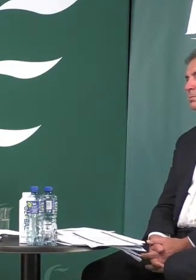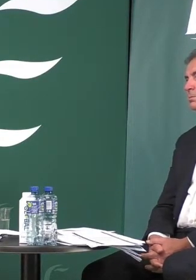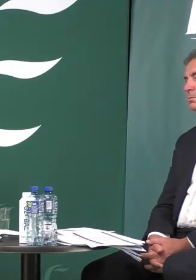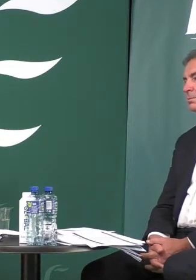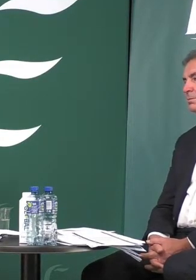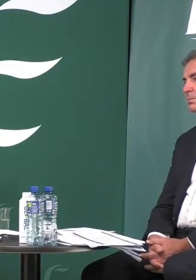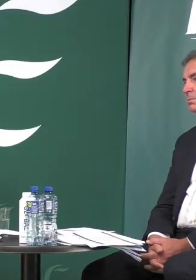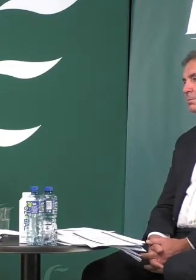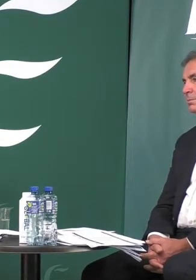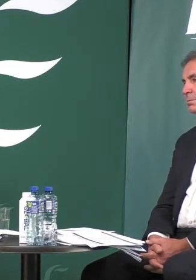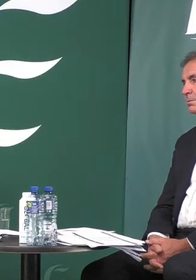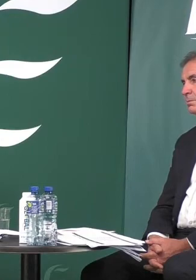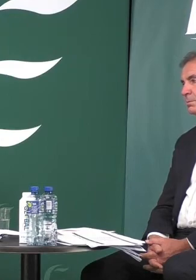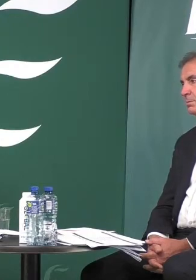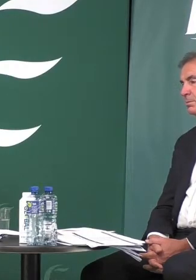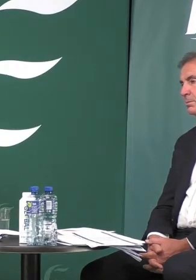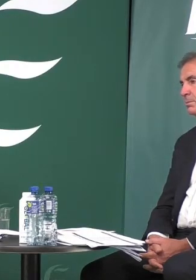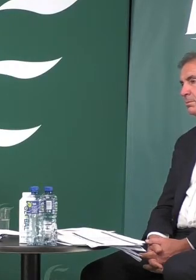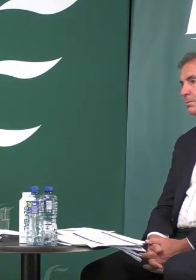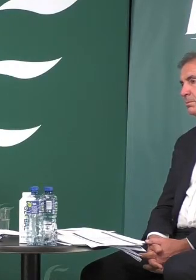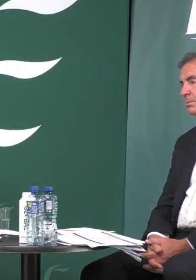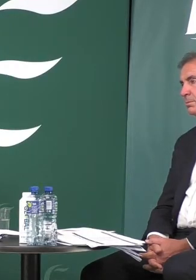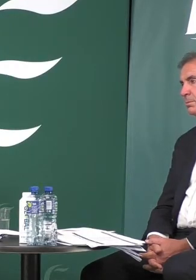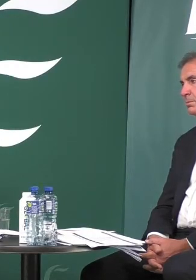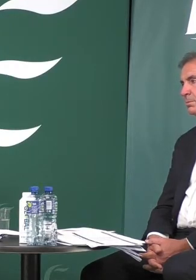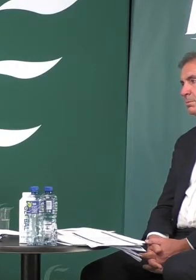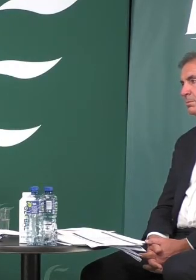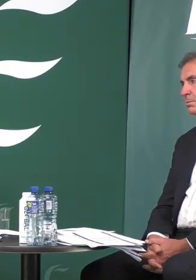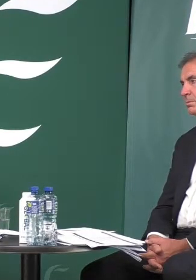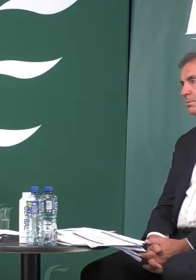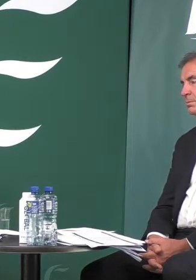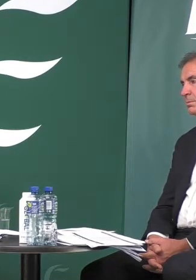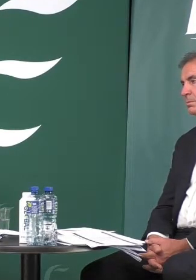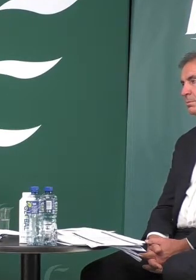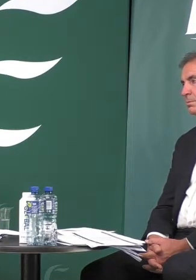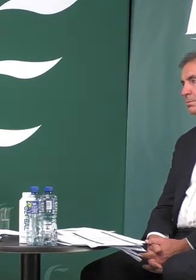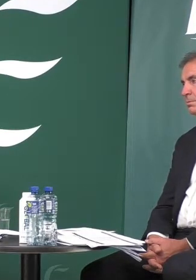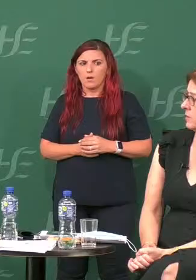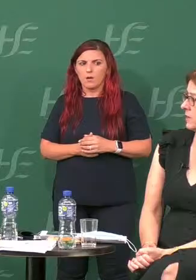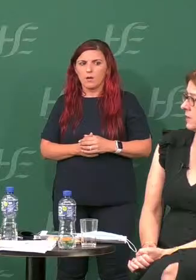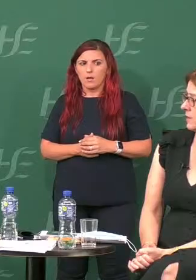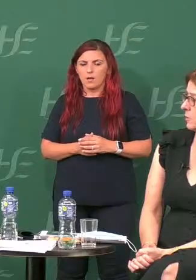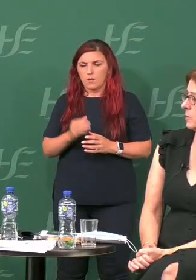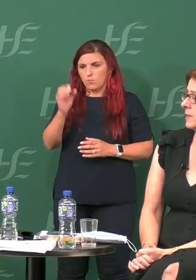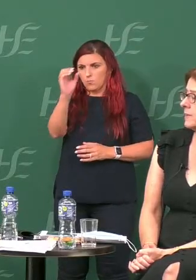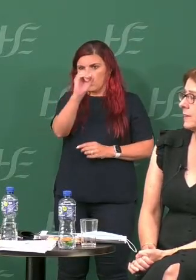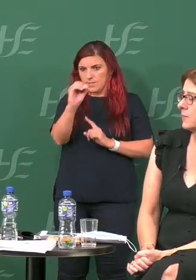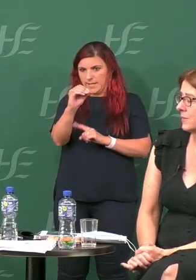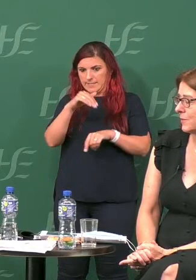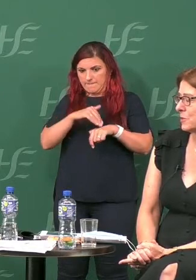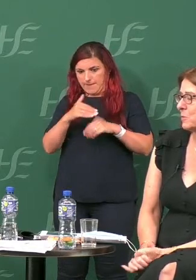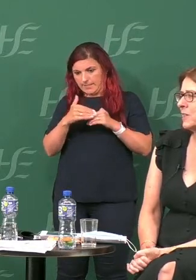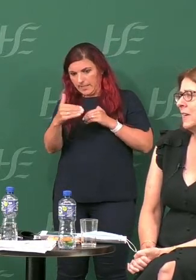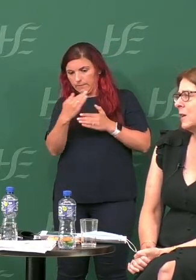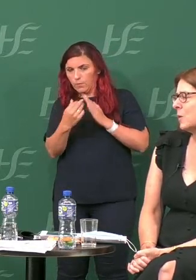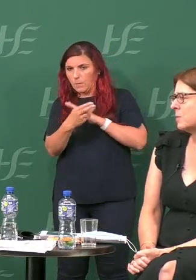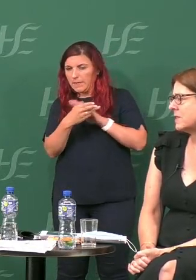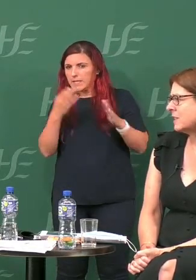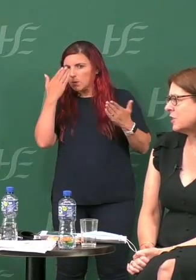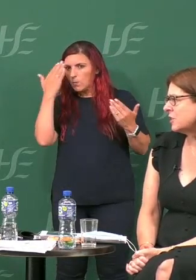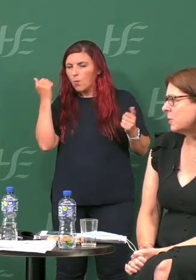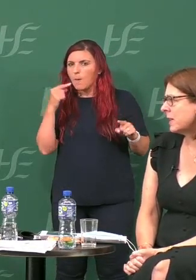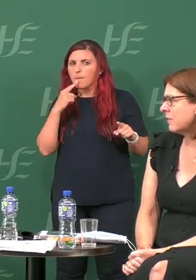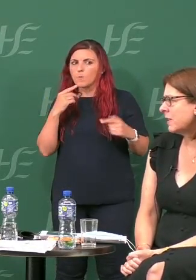out now compared to pre-COVID times? So I don't know that we said it would be a threat in the next couple of weeks. Just the first point,